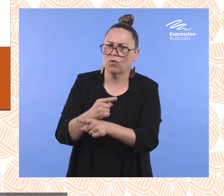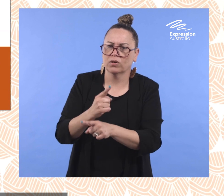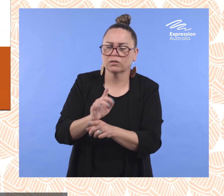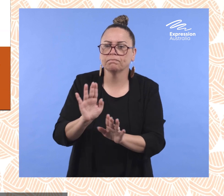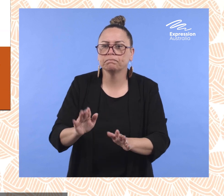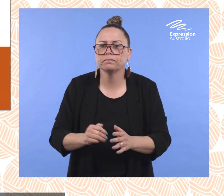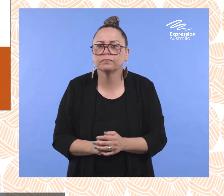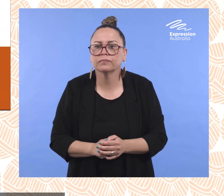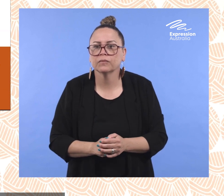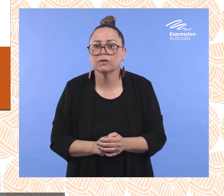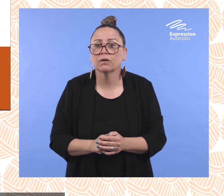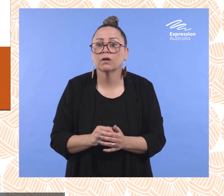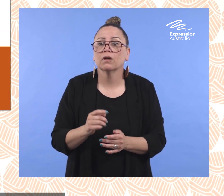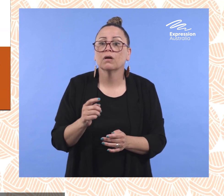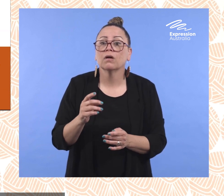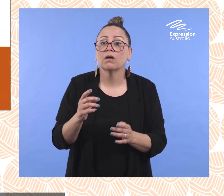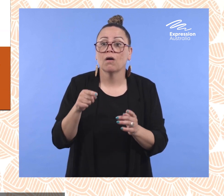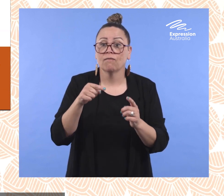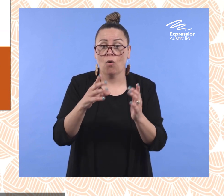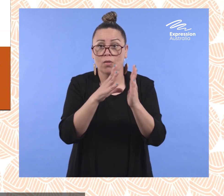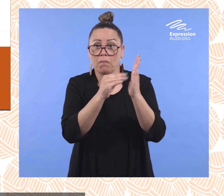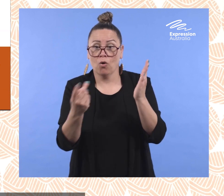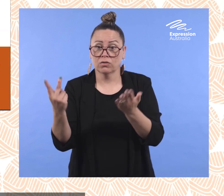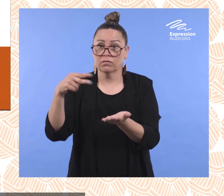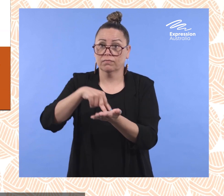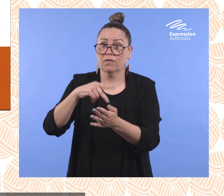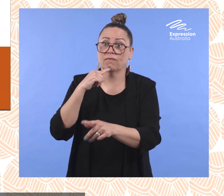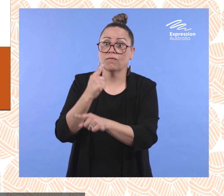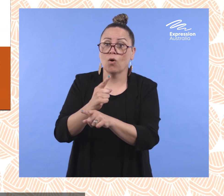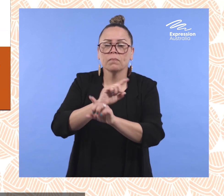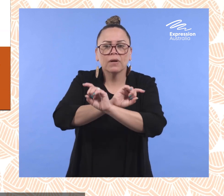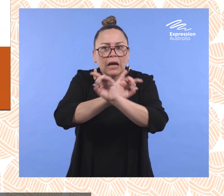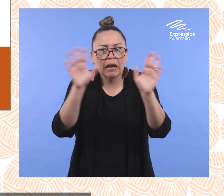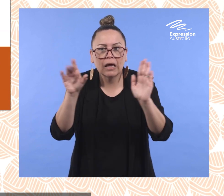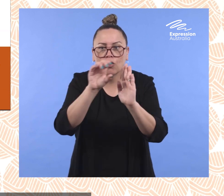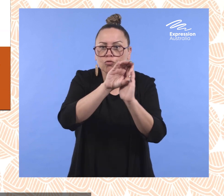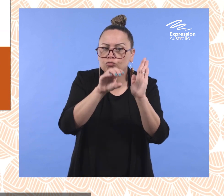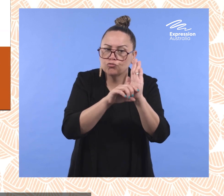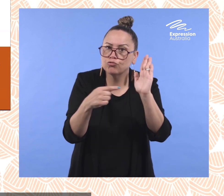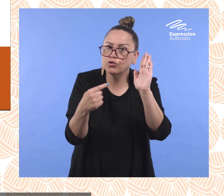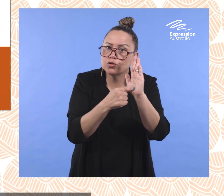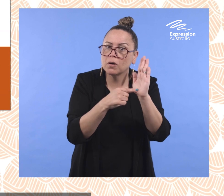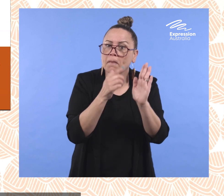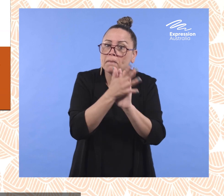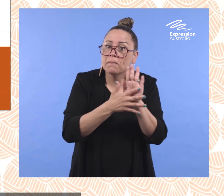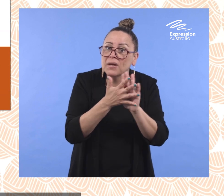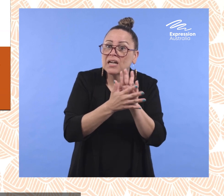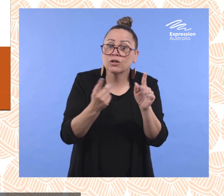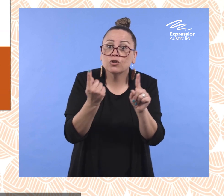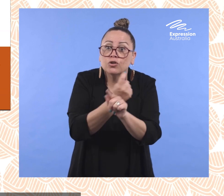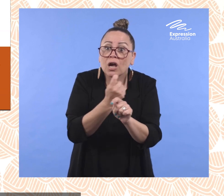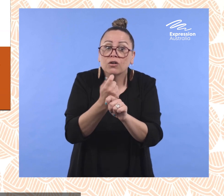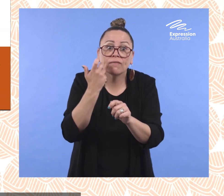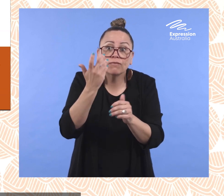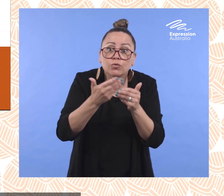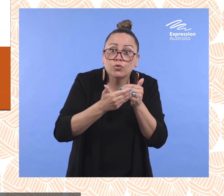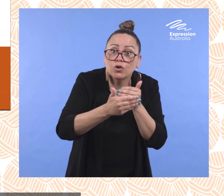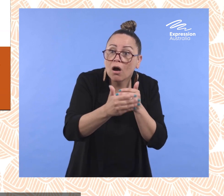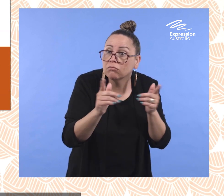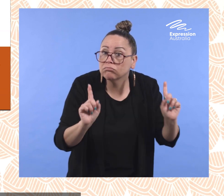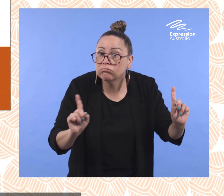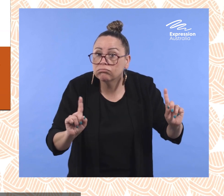As the model for the voice is not going to be defined in the Constitution, does this mean the model will be able to be changed in the future for better or